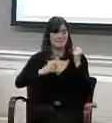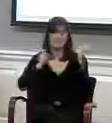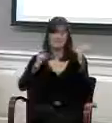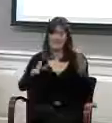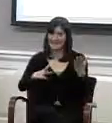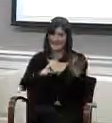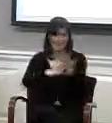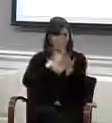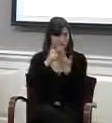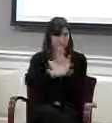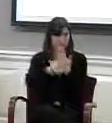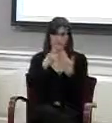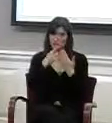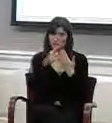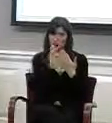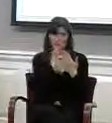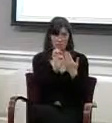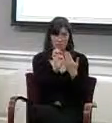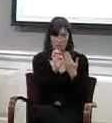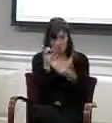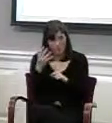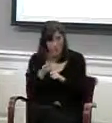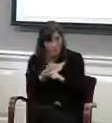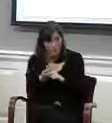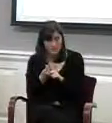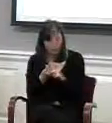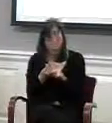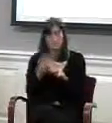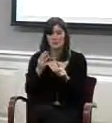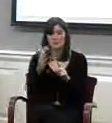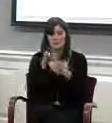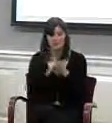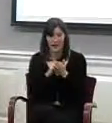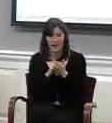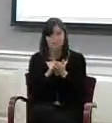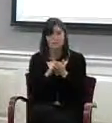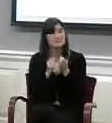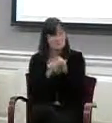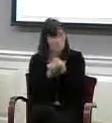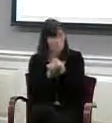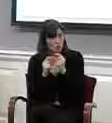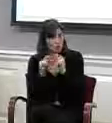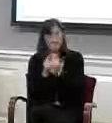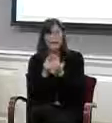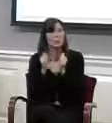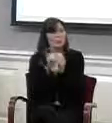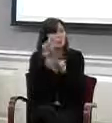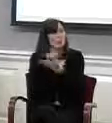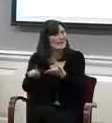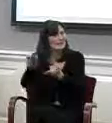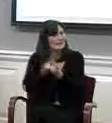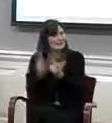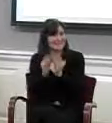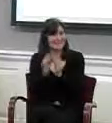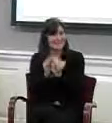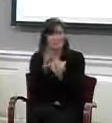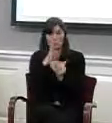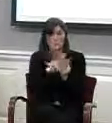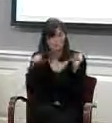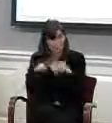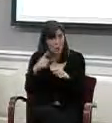rights education. Operating in many ways as a support group, women meet weekly in this course for